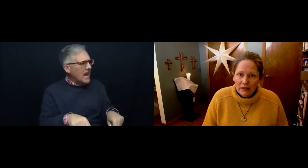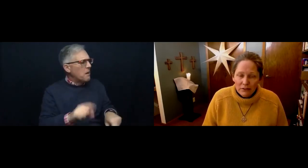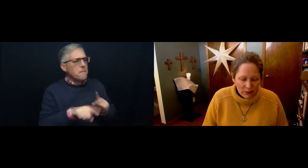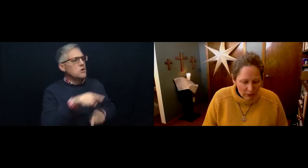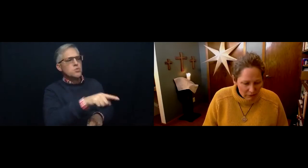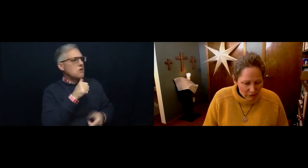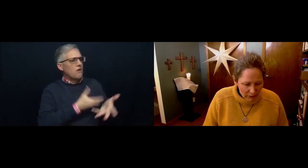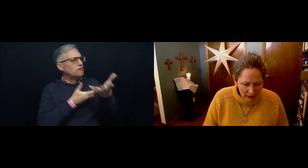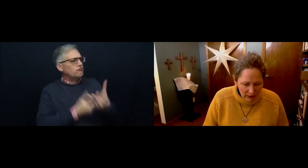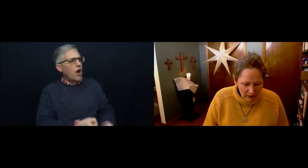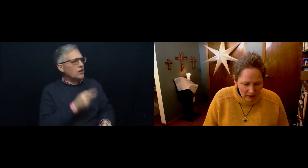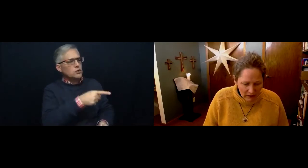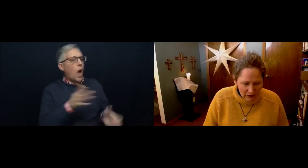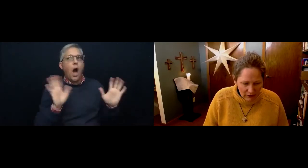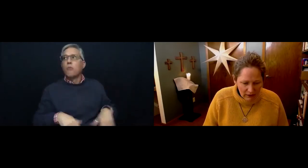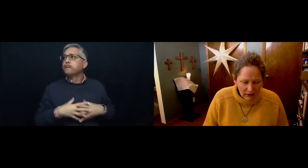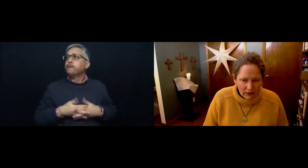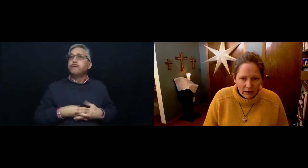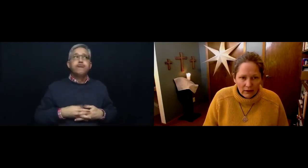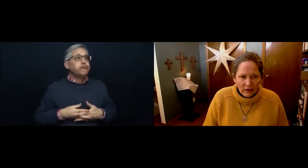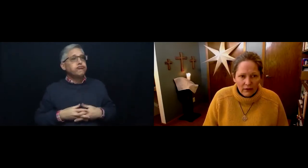Instead, you just wait for me.